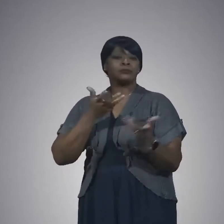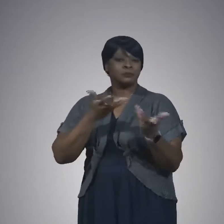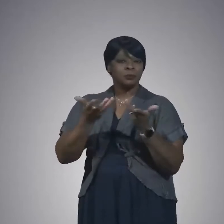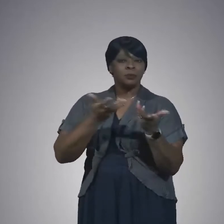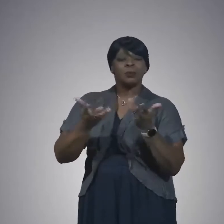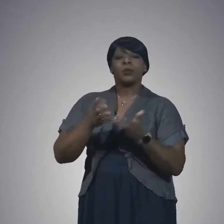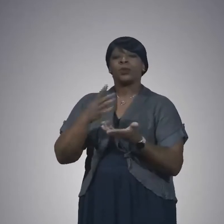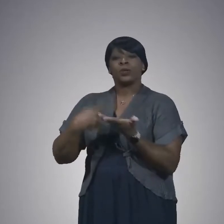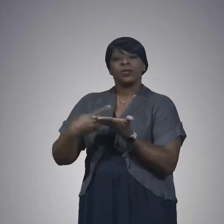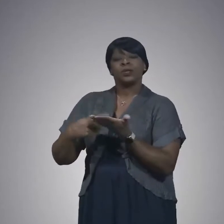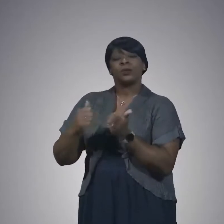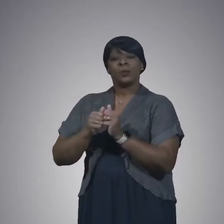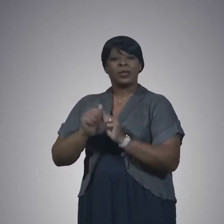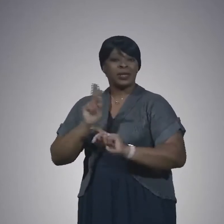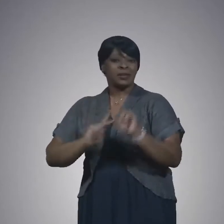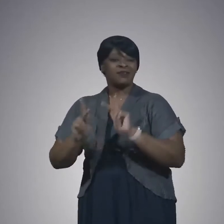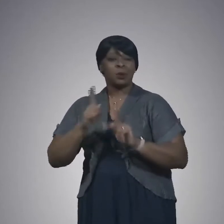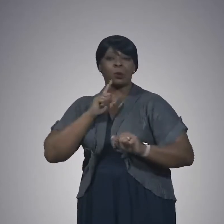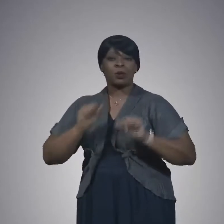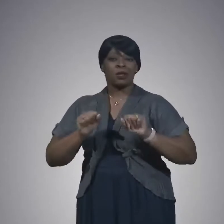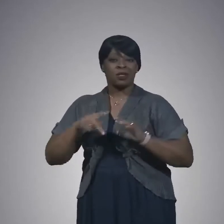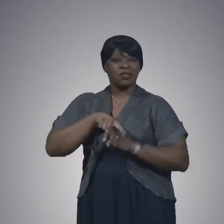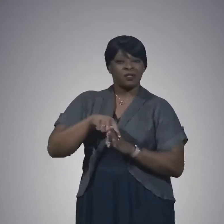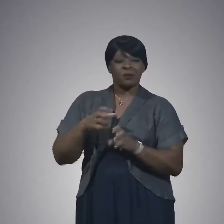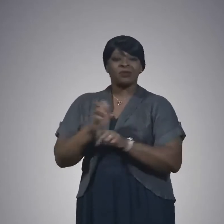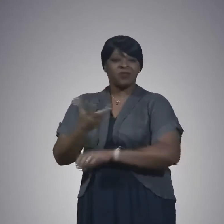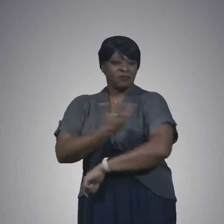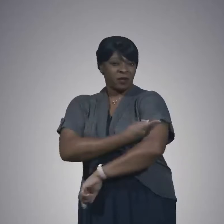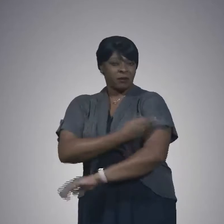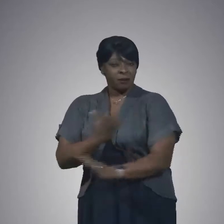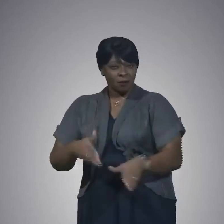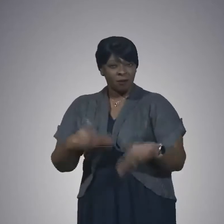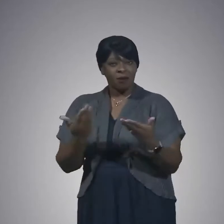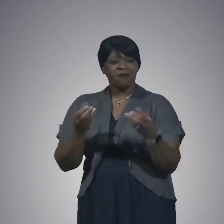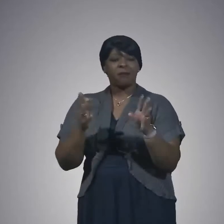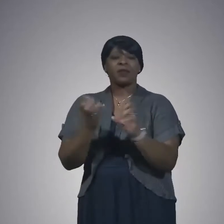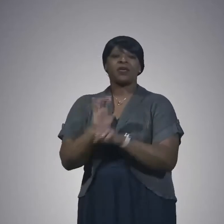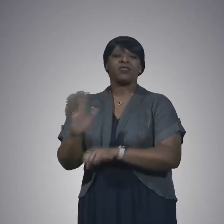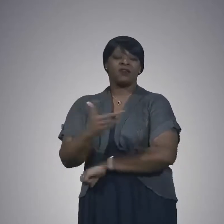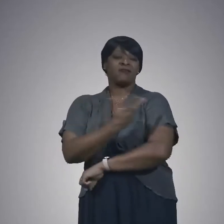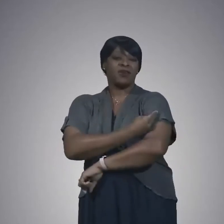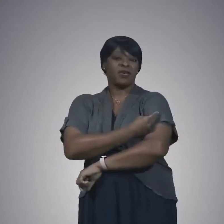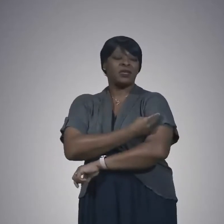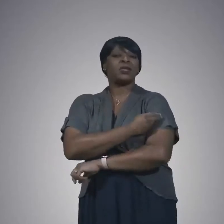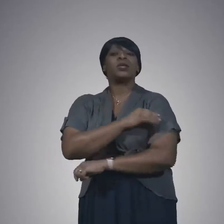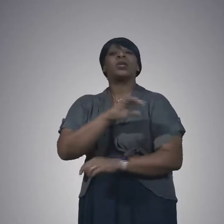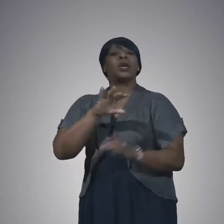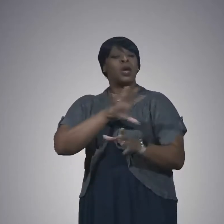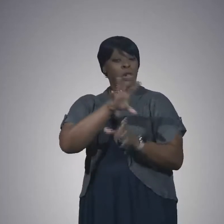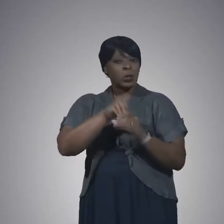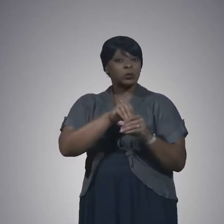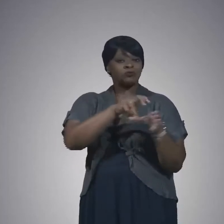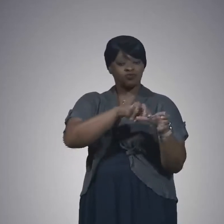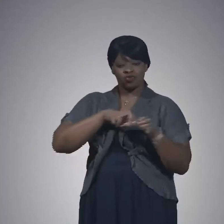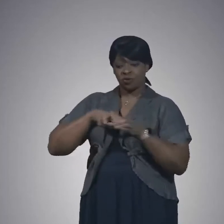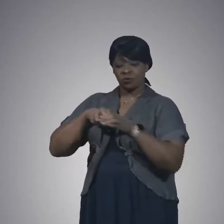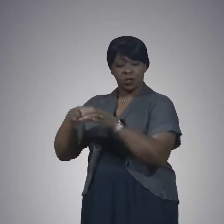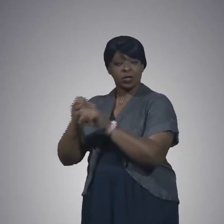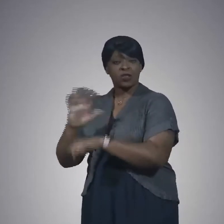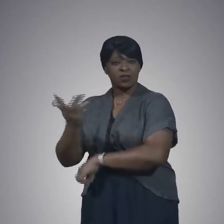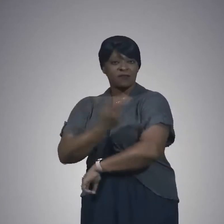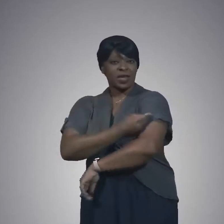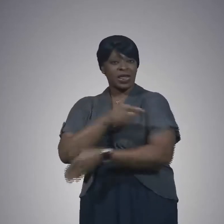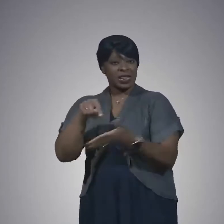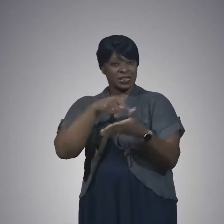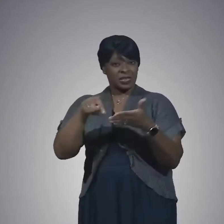individuals about vaccine hesitancy and offering them the opportunity to get a vaccine, including a ride to a vaccine. And for this week,